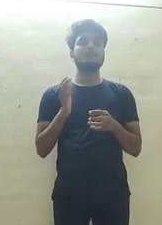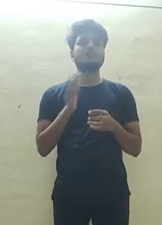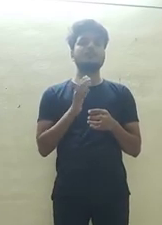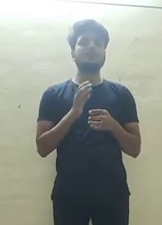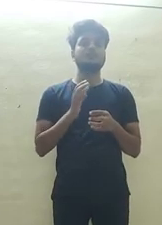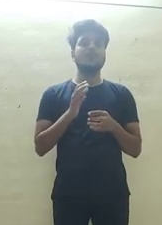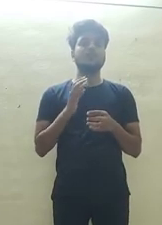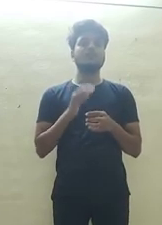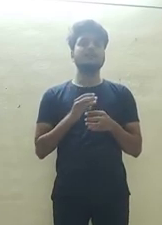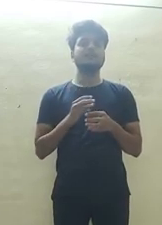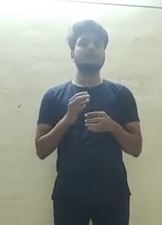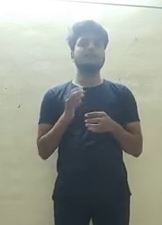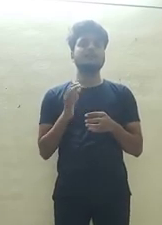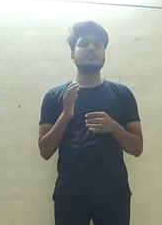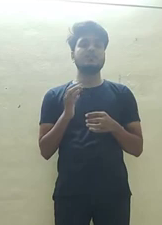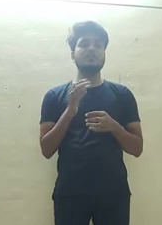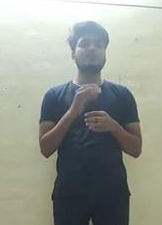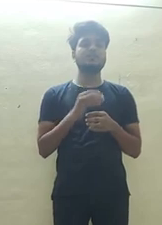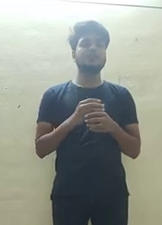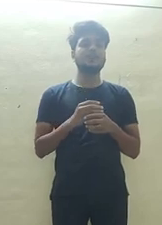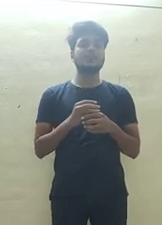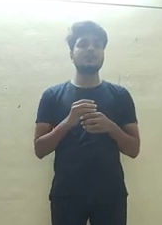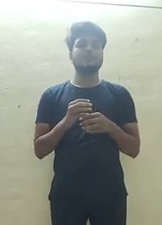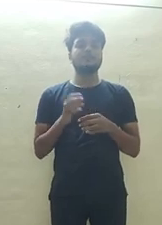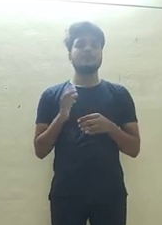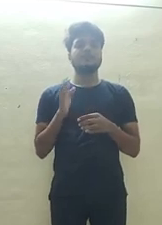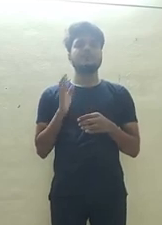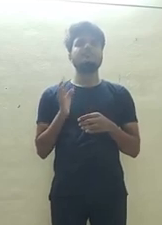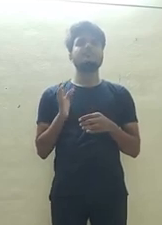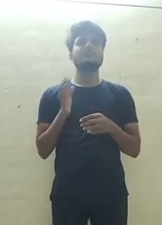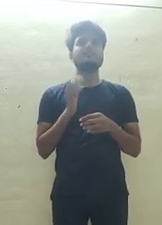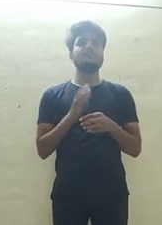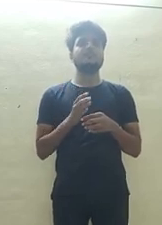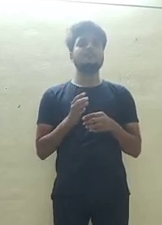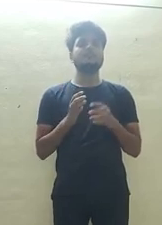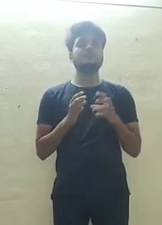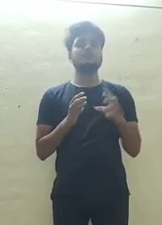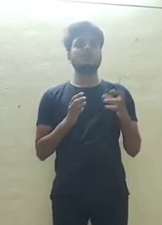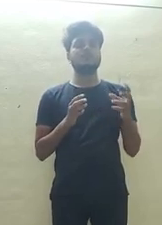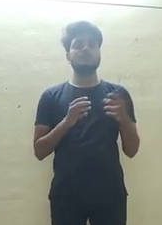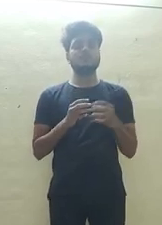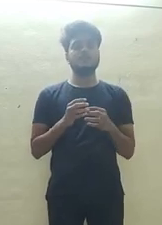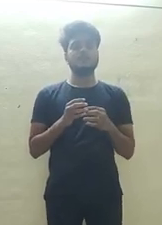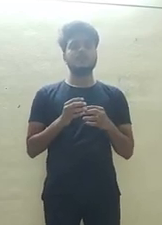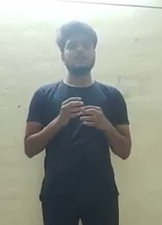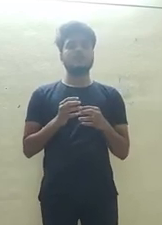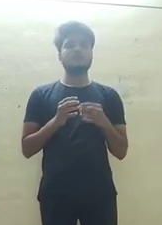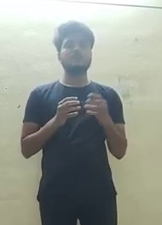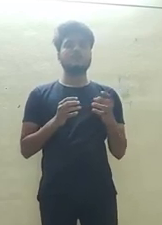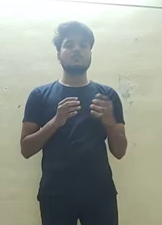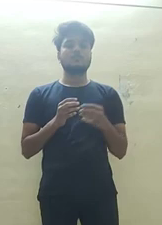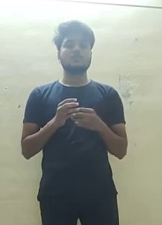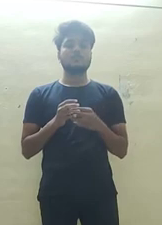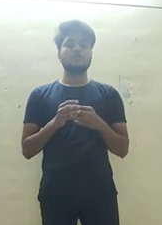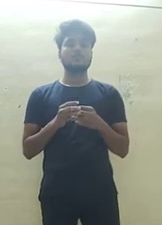of the rapid increase in the amount of data which makes the application more complex. So the first point